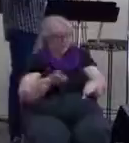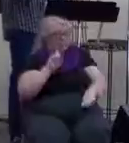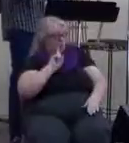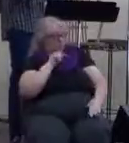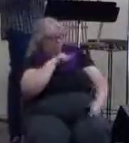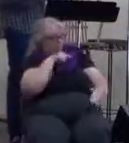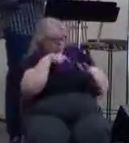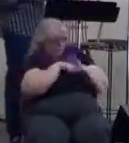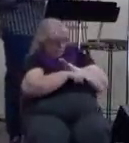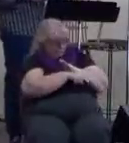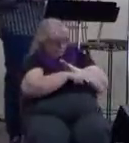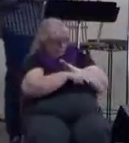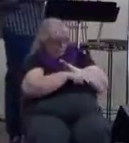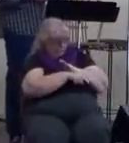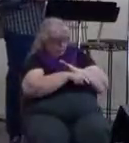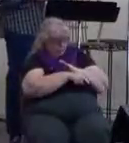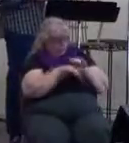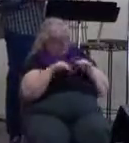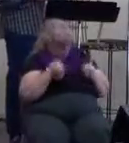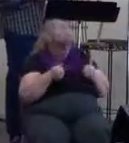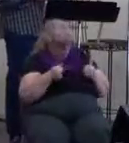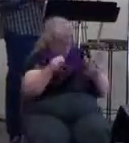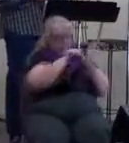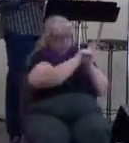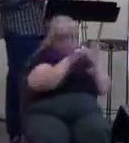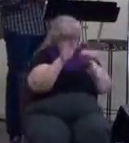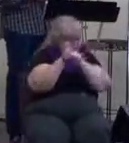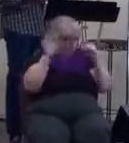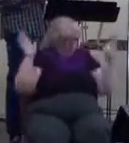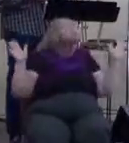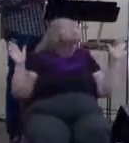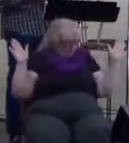by hanging him on a tree.